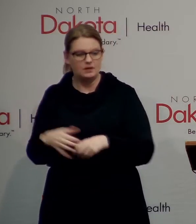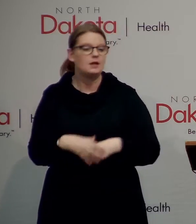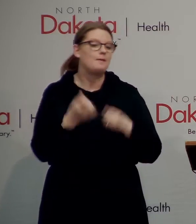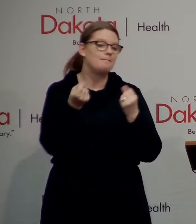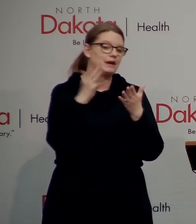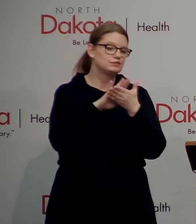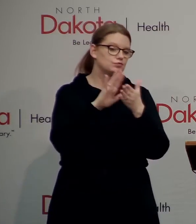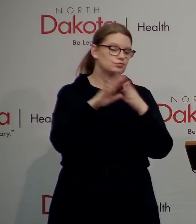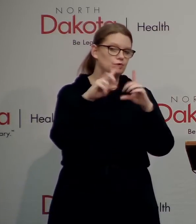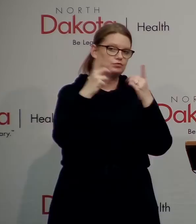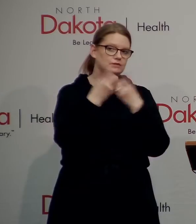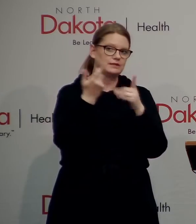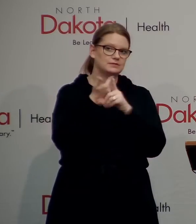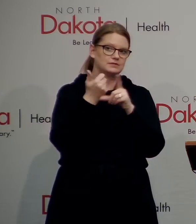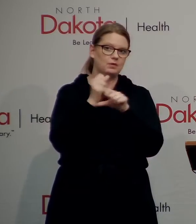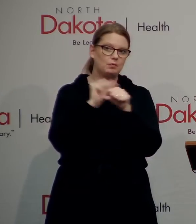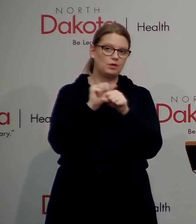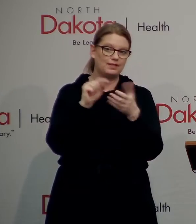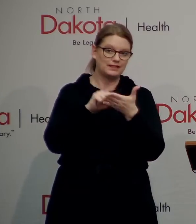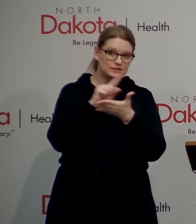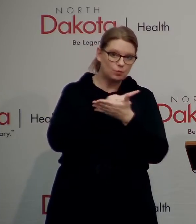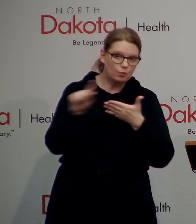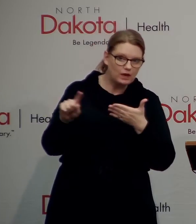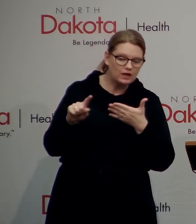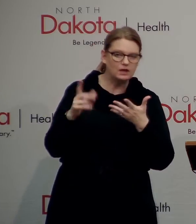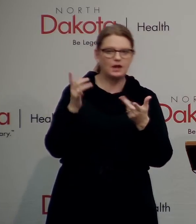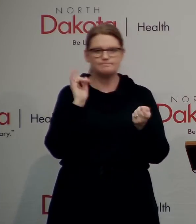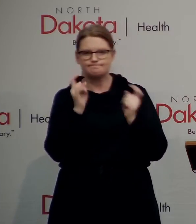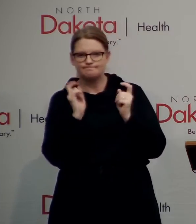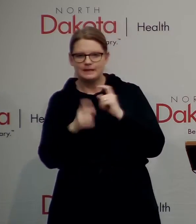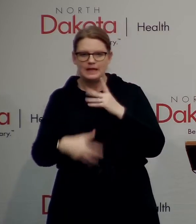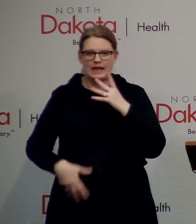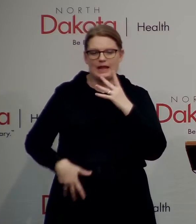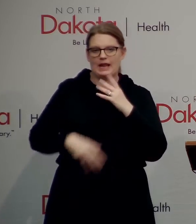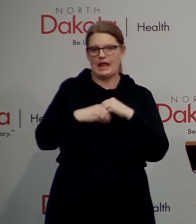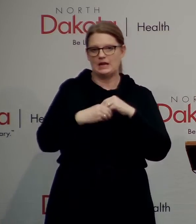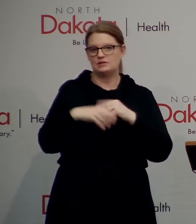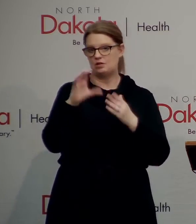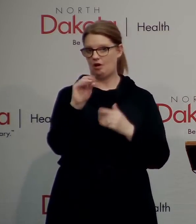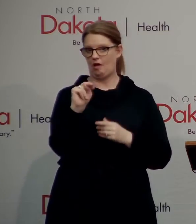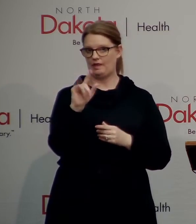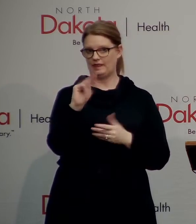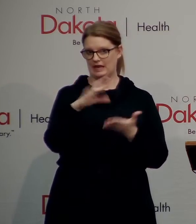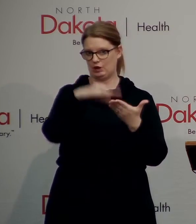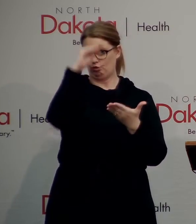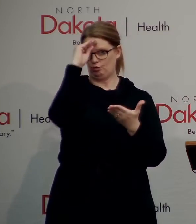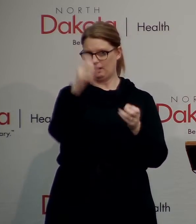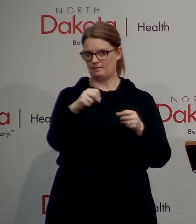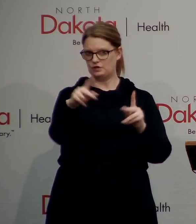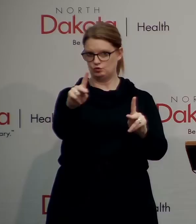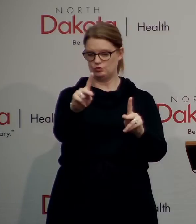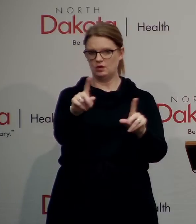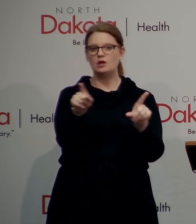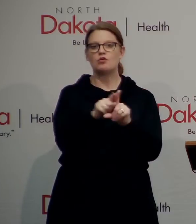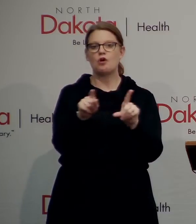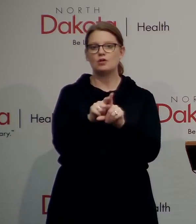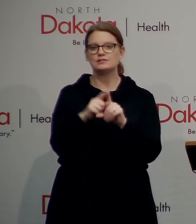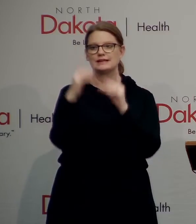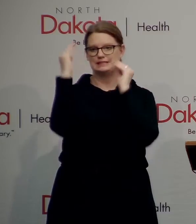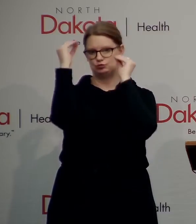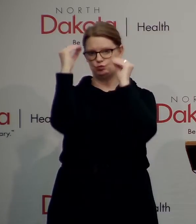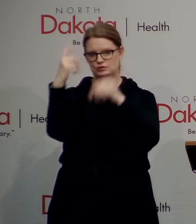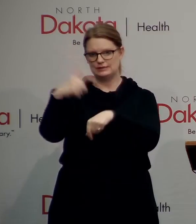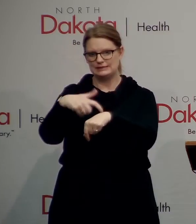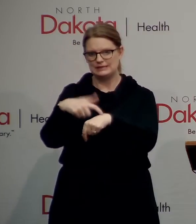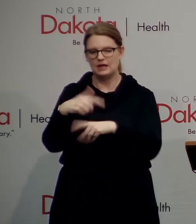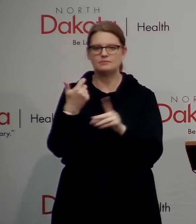have been working all week and are augmenting and expanding their online learning opportunities that they used in addition to instructional time